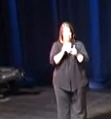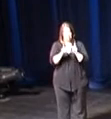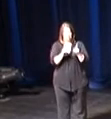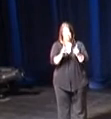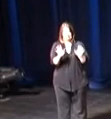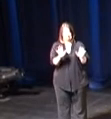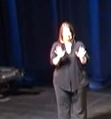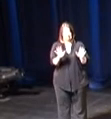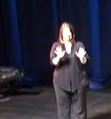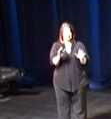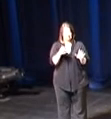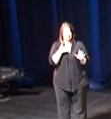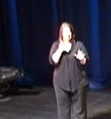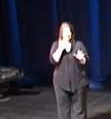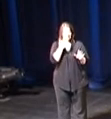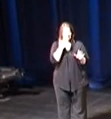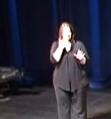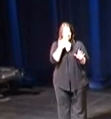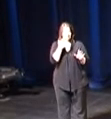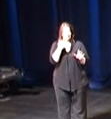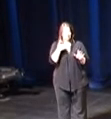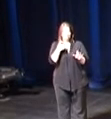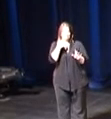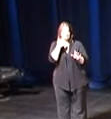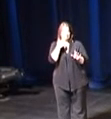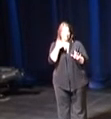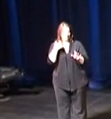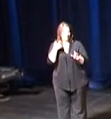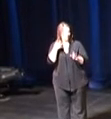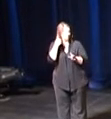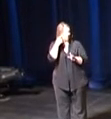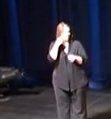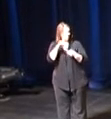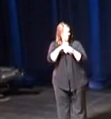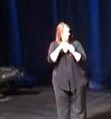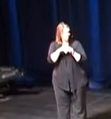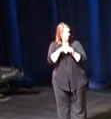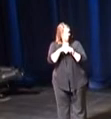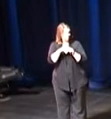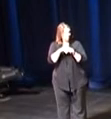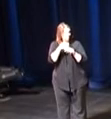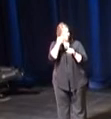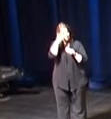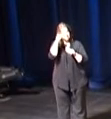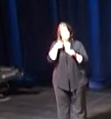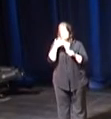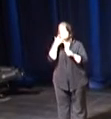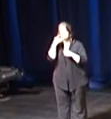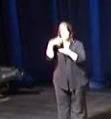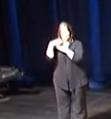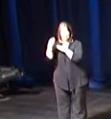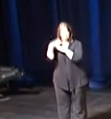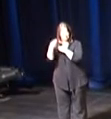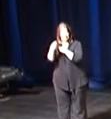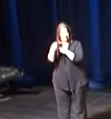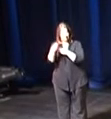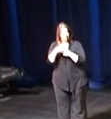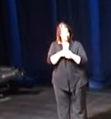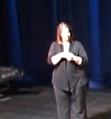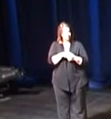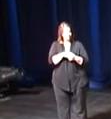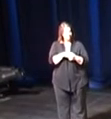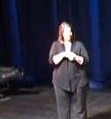well, they have a little hearing problem and let's go outside because they don't hear well in this background noise. I just tell about the specific thing.